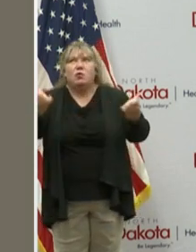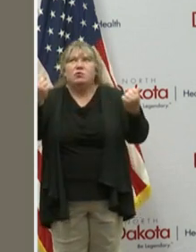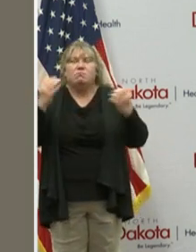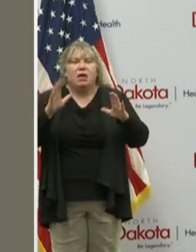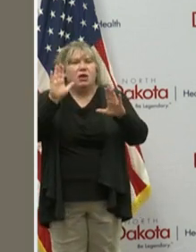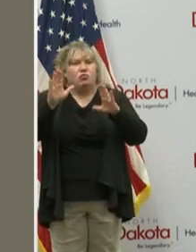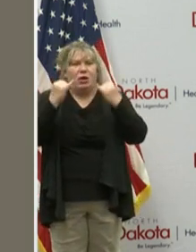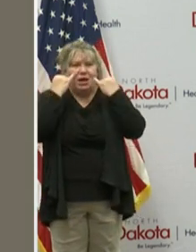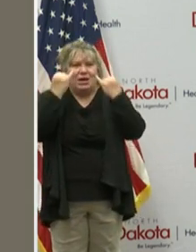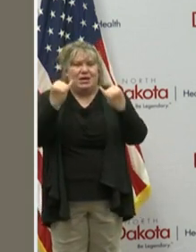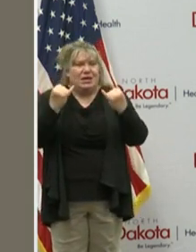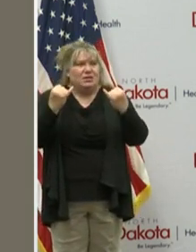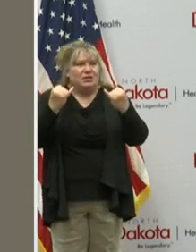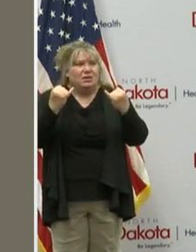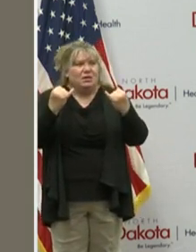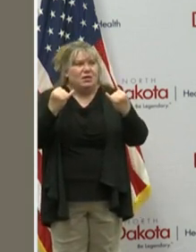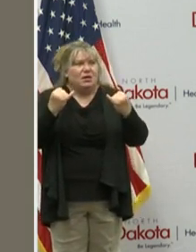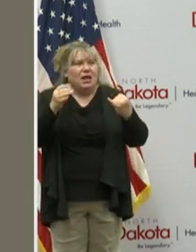great ideas out at